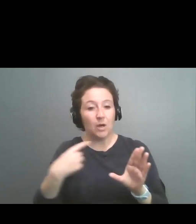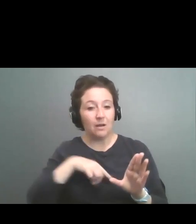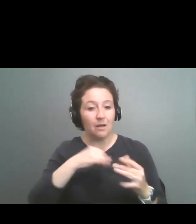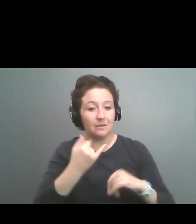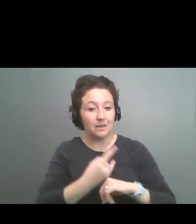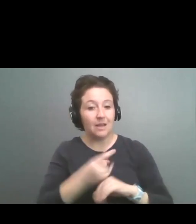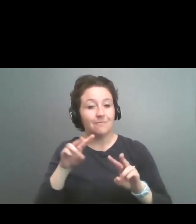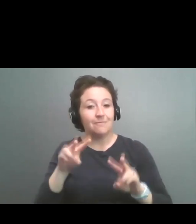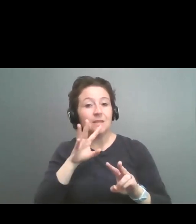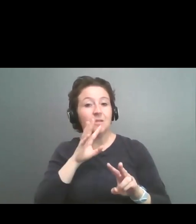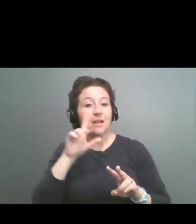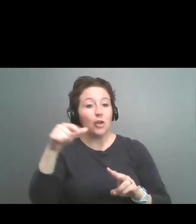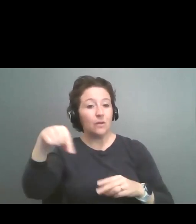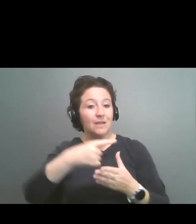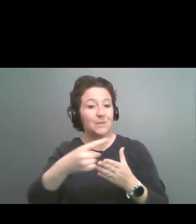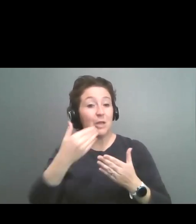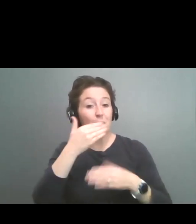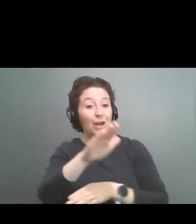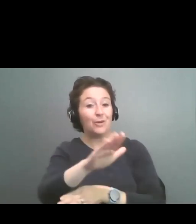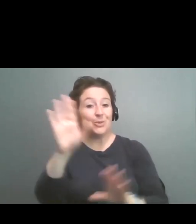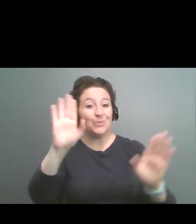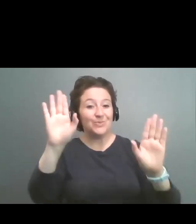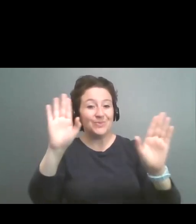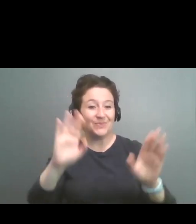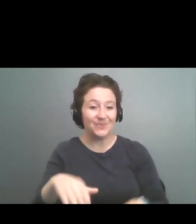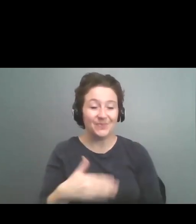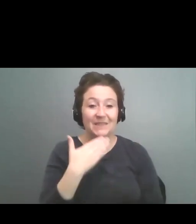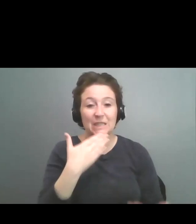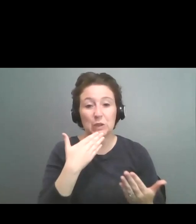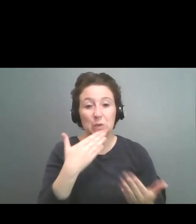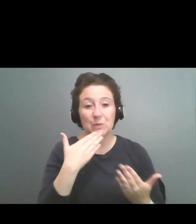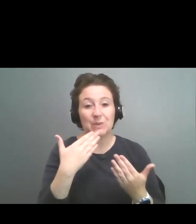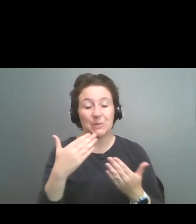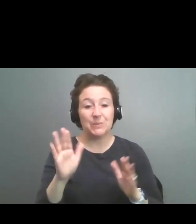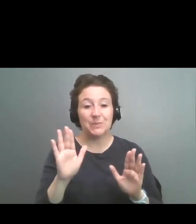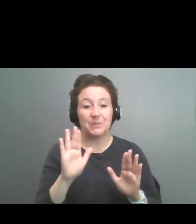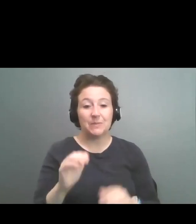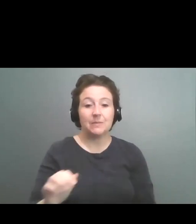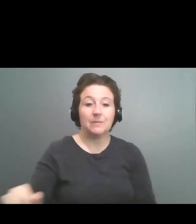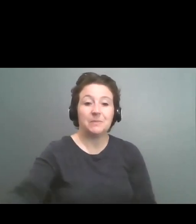talking with you again later this week. Have a good afternoon. Thank you, Brooke. Thank you, Janet.